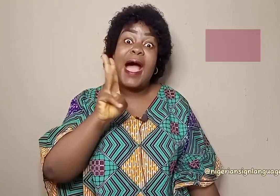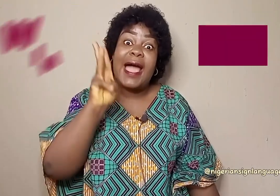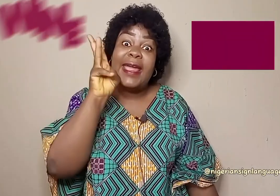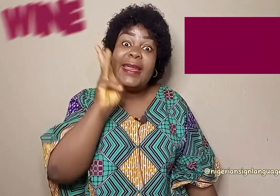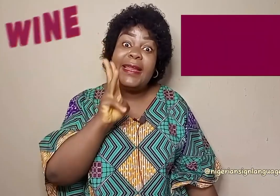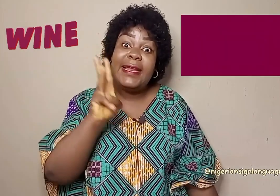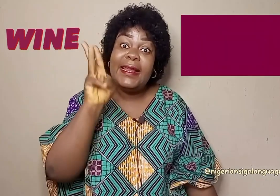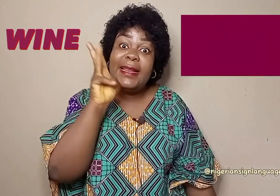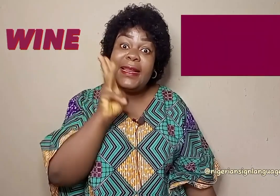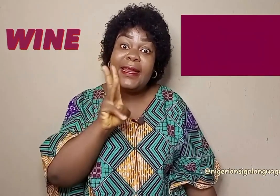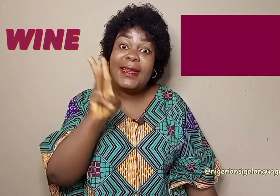wine,